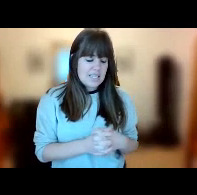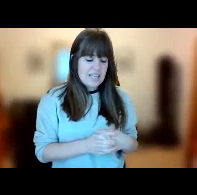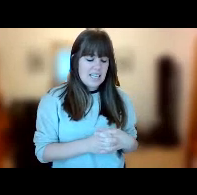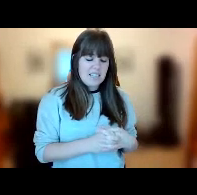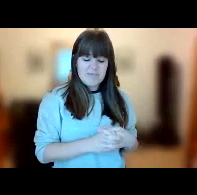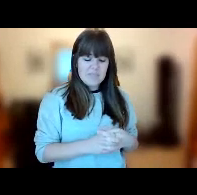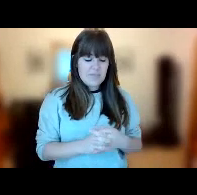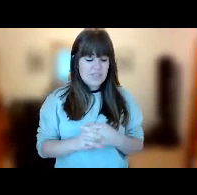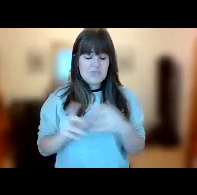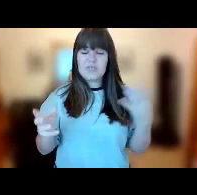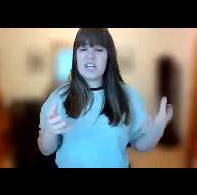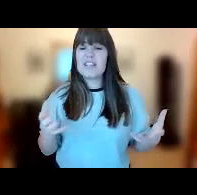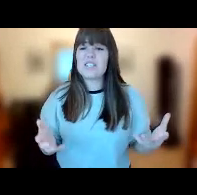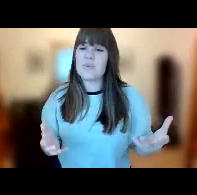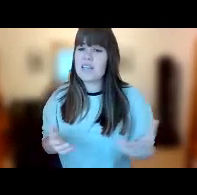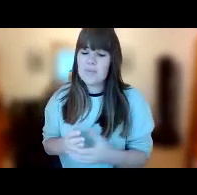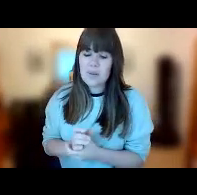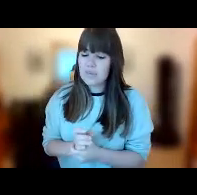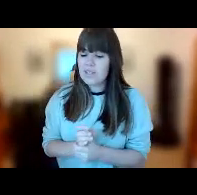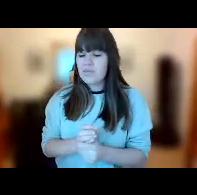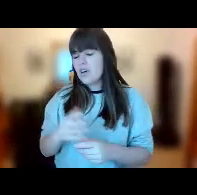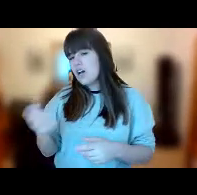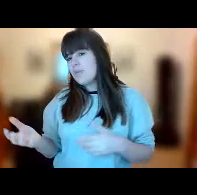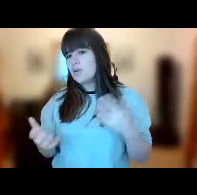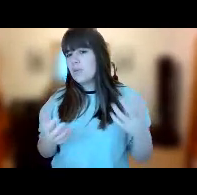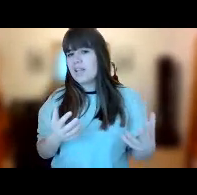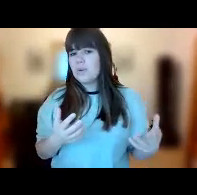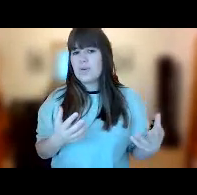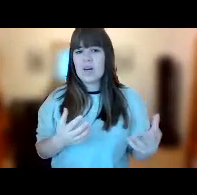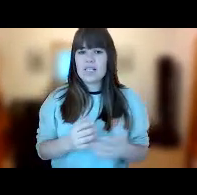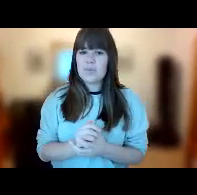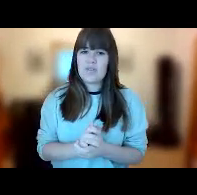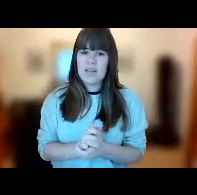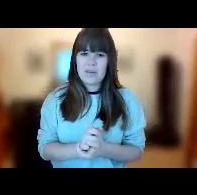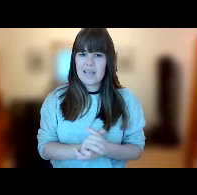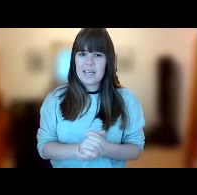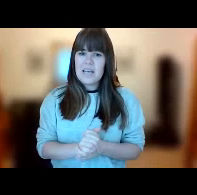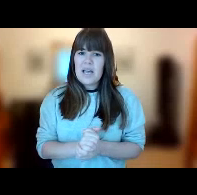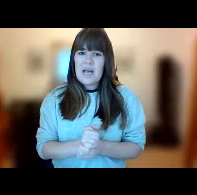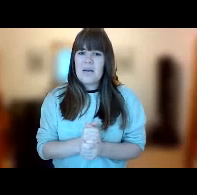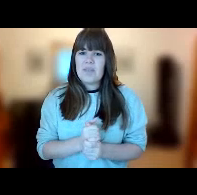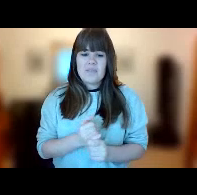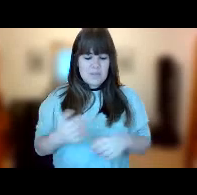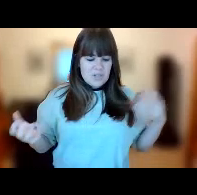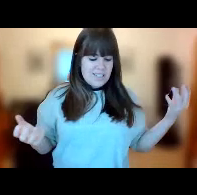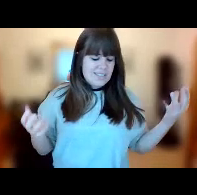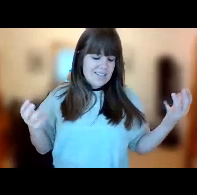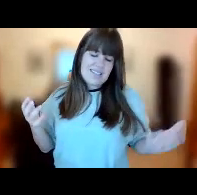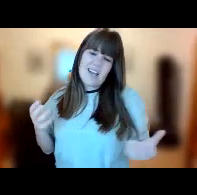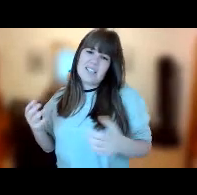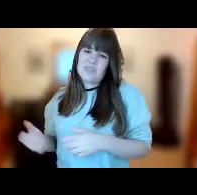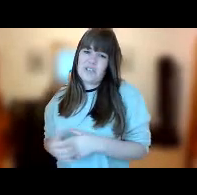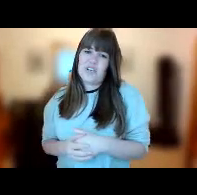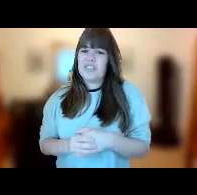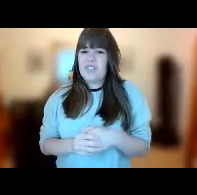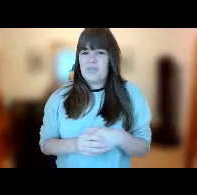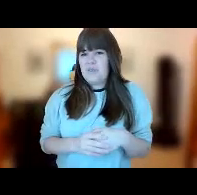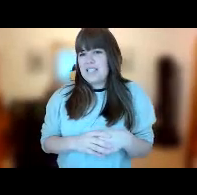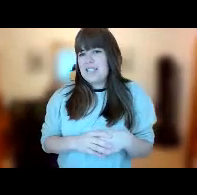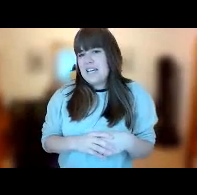and whether there's any different changes that we can make within the environment or way that we work. So whether that be even small changes like signage